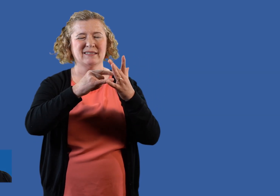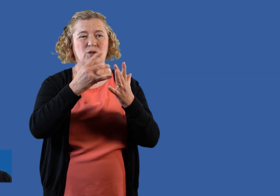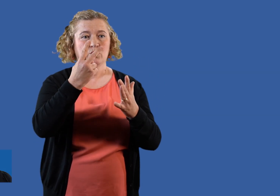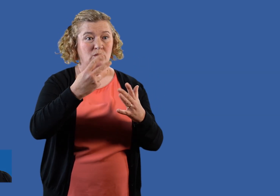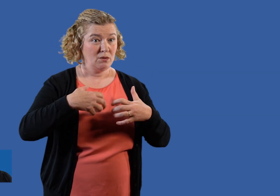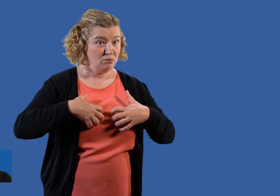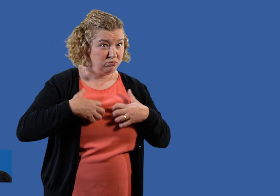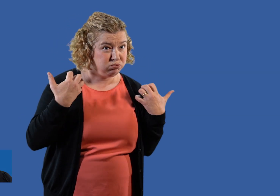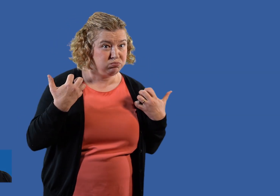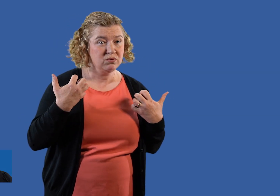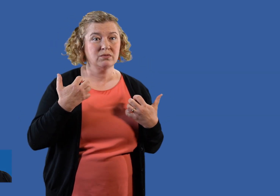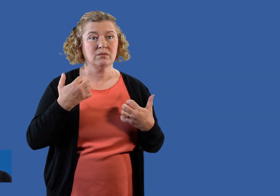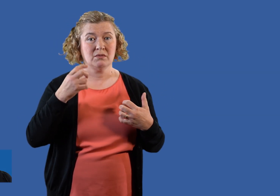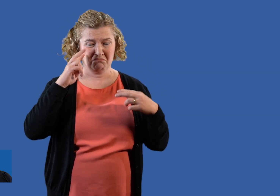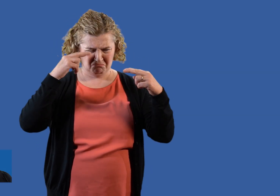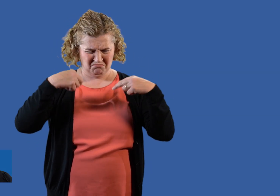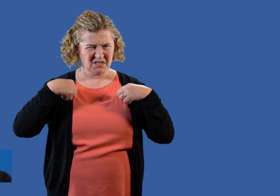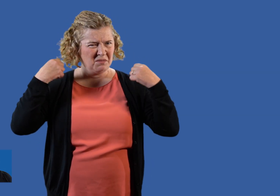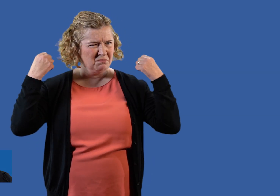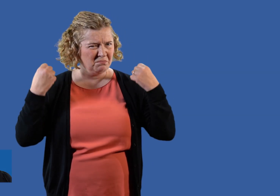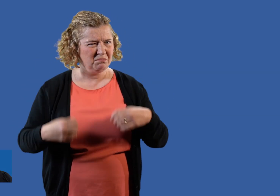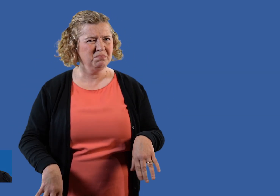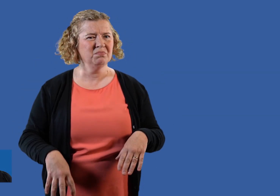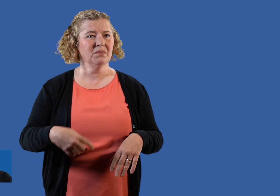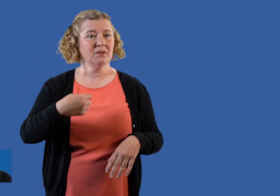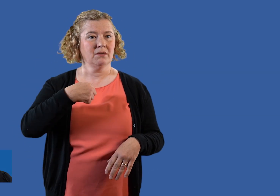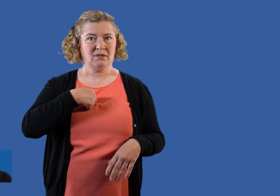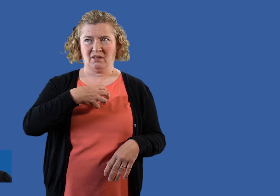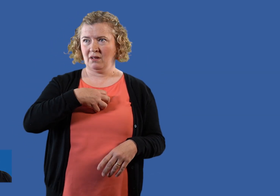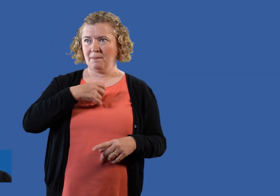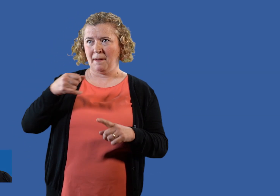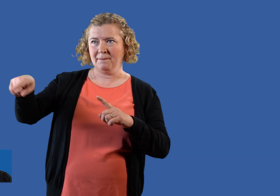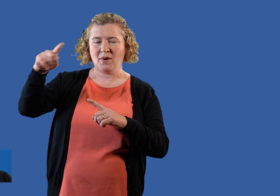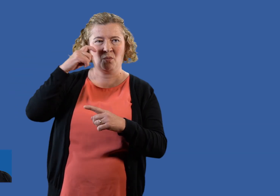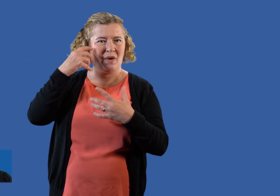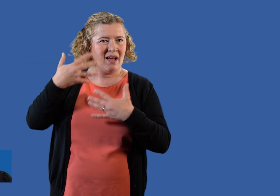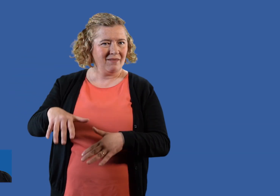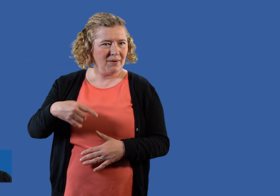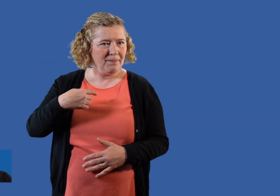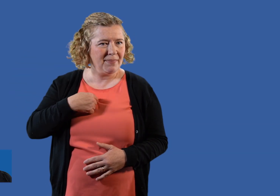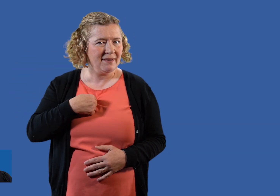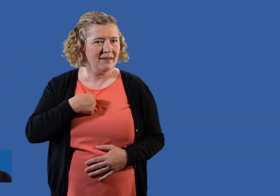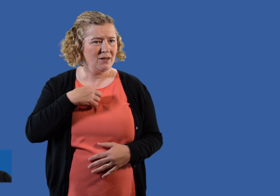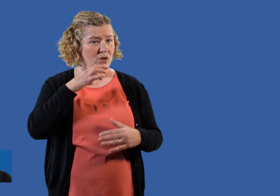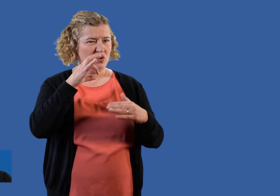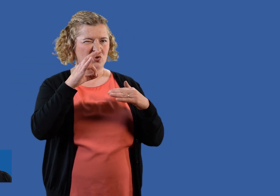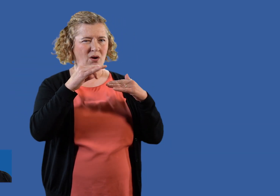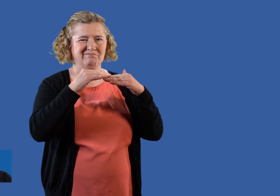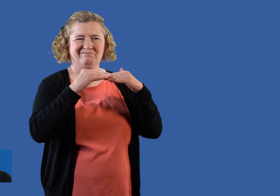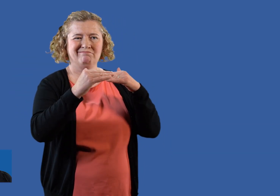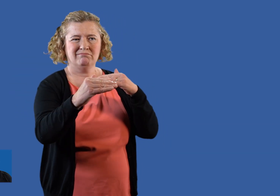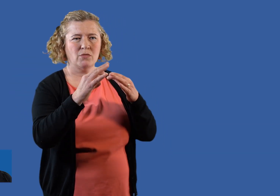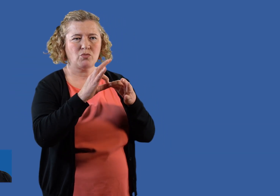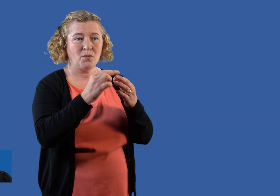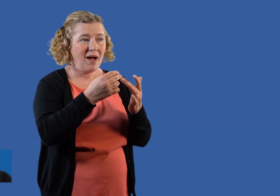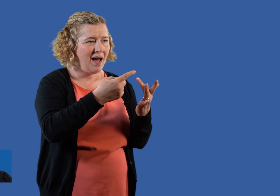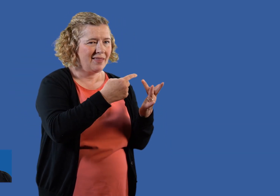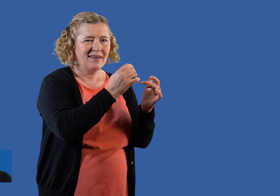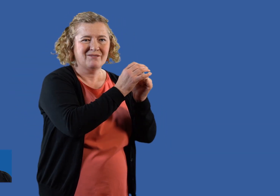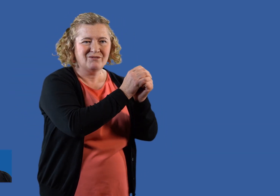Axis 2 is where you're angry, have low self-esteem, fear of losing people, instability in